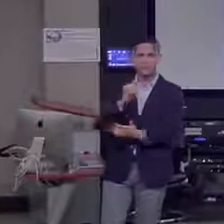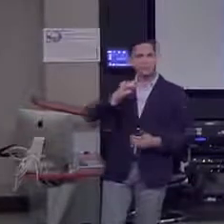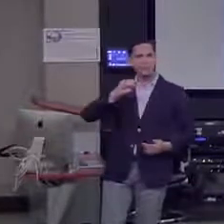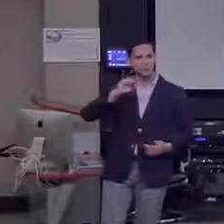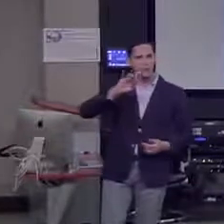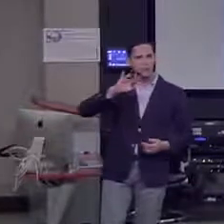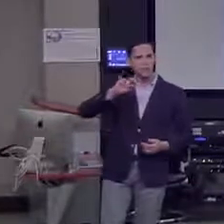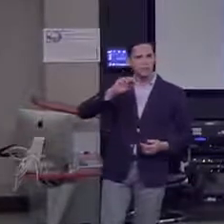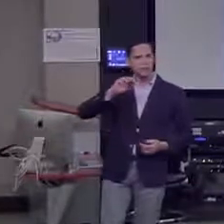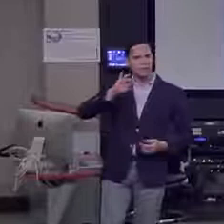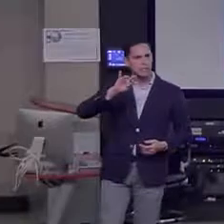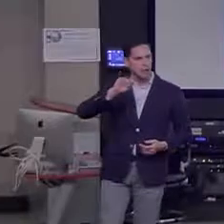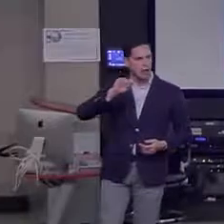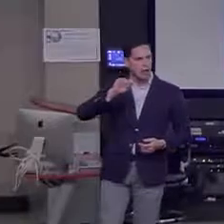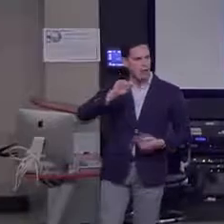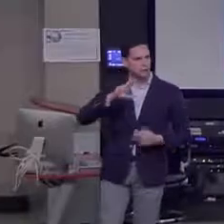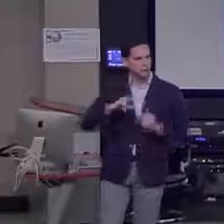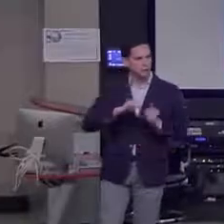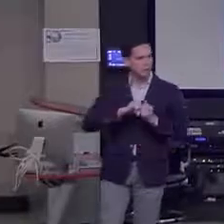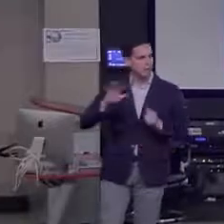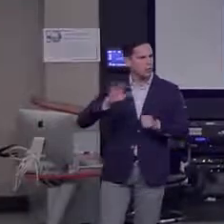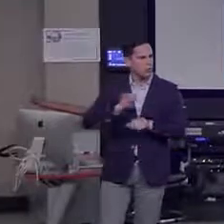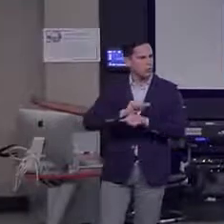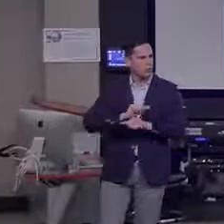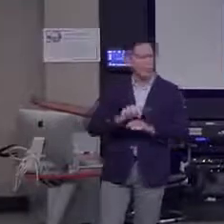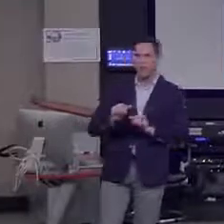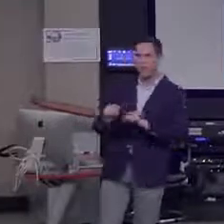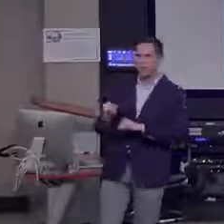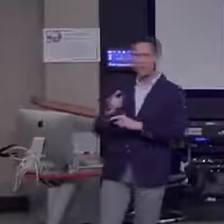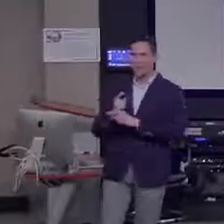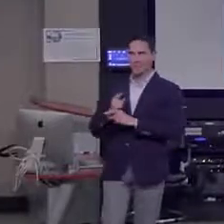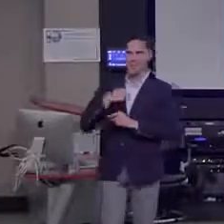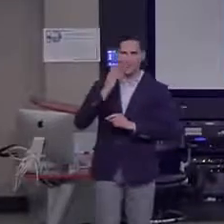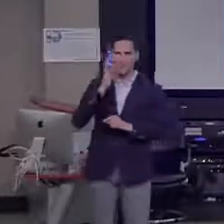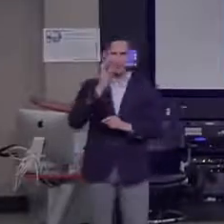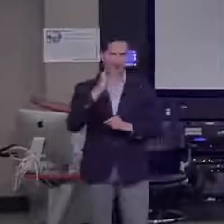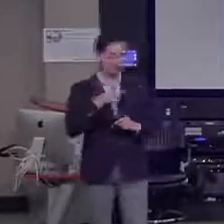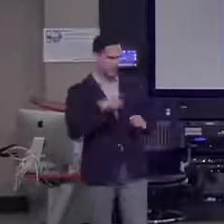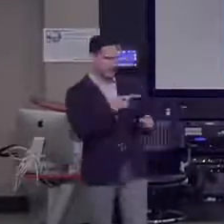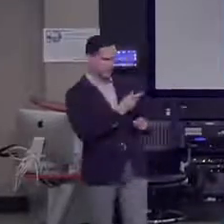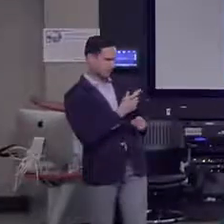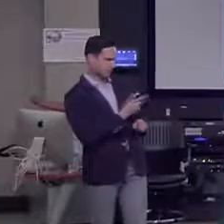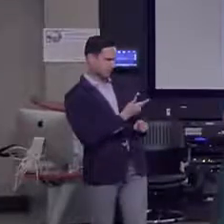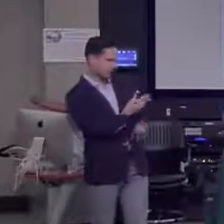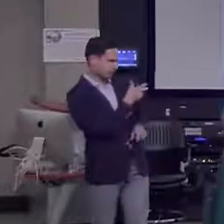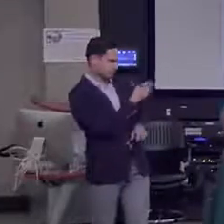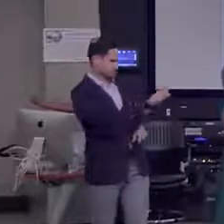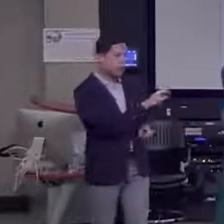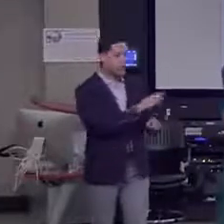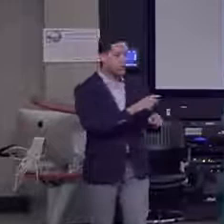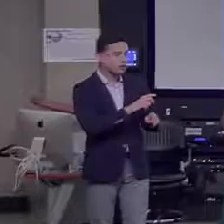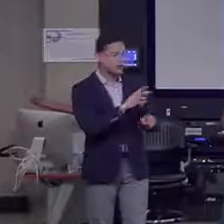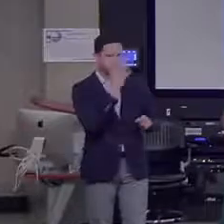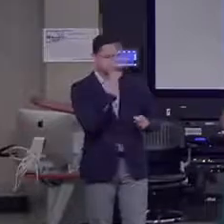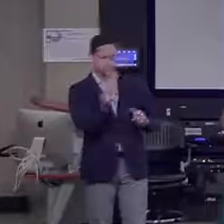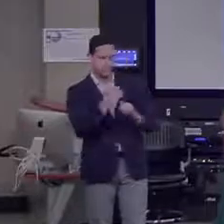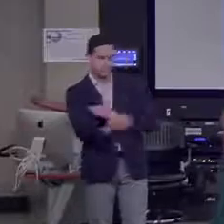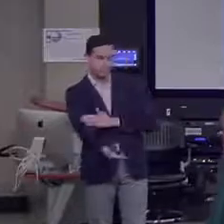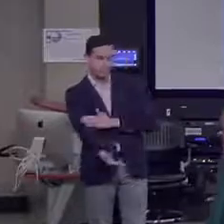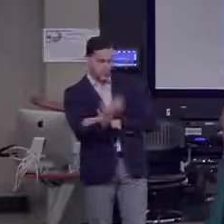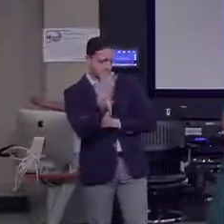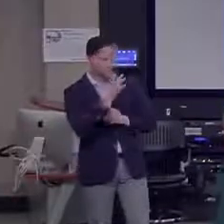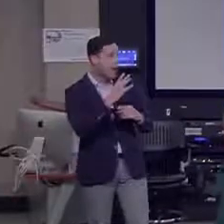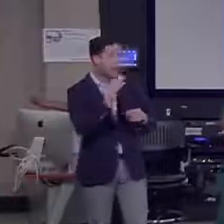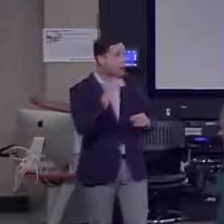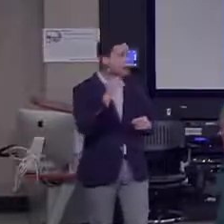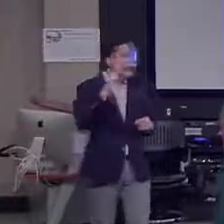your message. And I said, yeah, I'm going to work on that. Roberta's going to work on it. And the next morning, I woke up, and I swear to God, he had made this